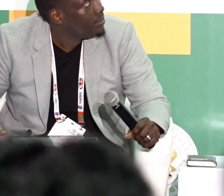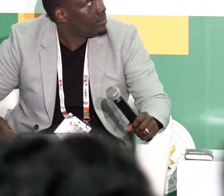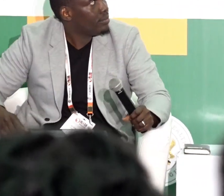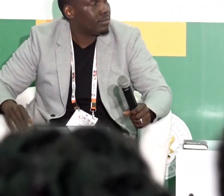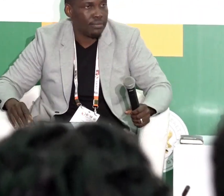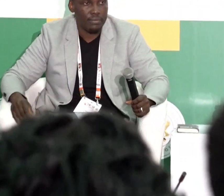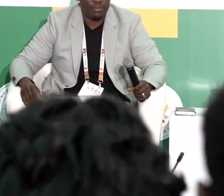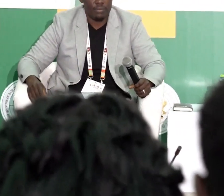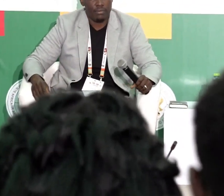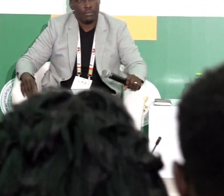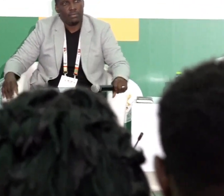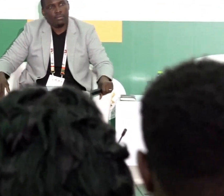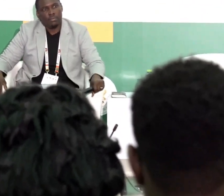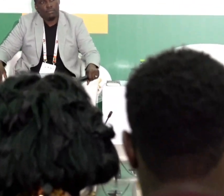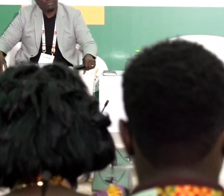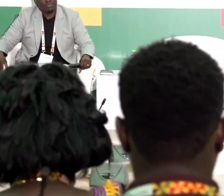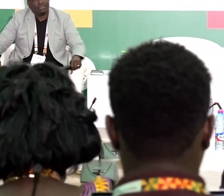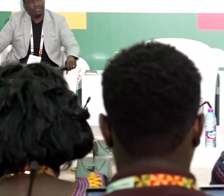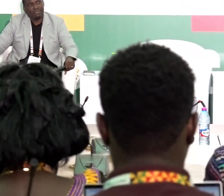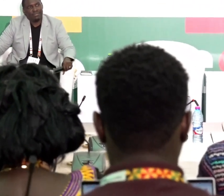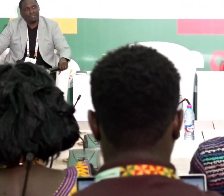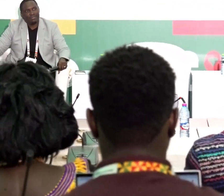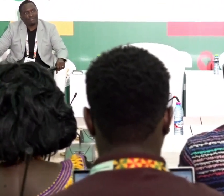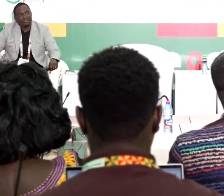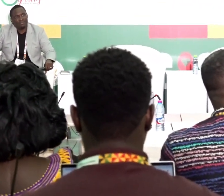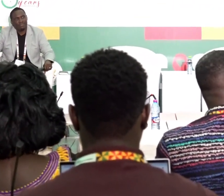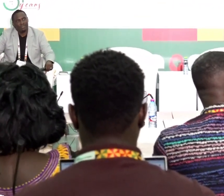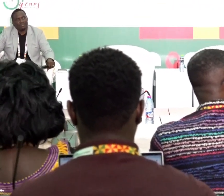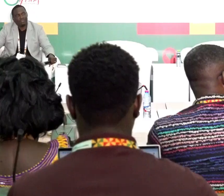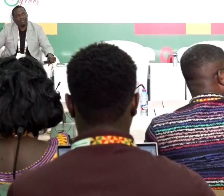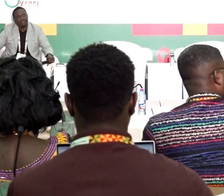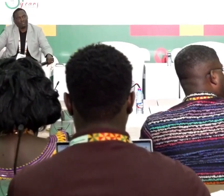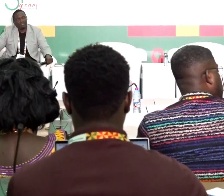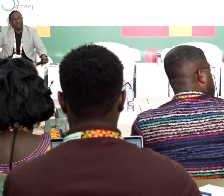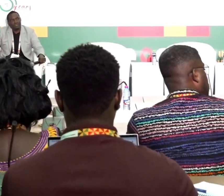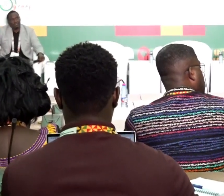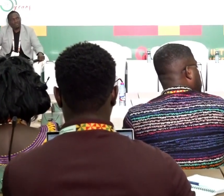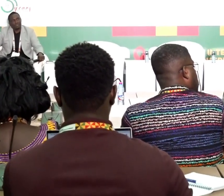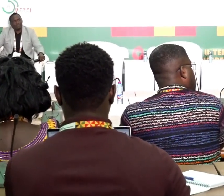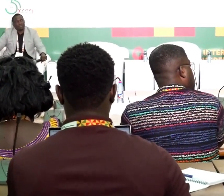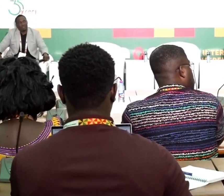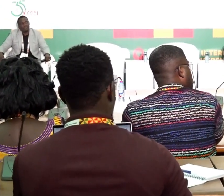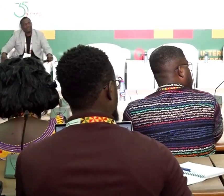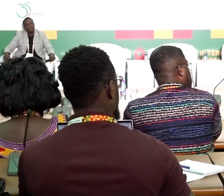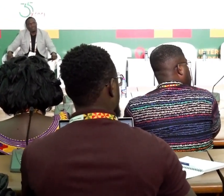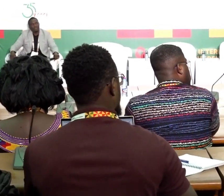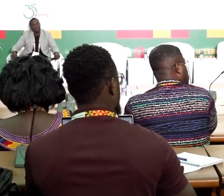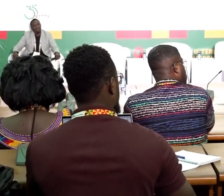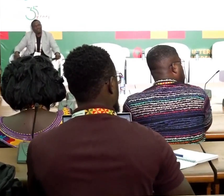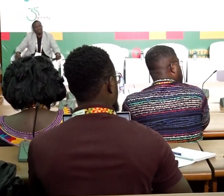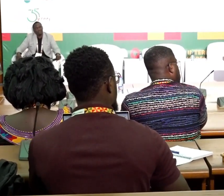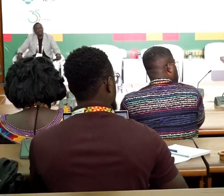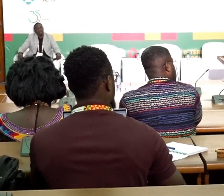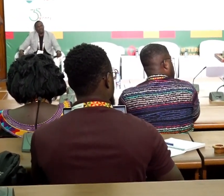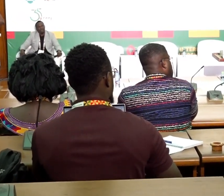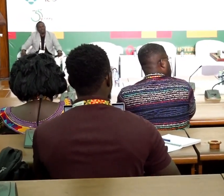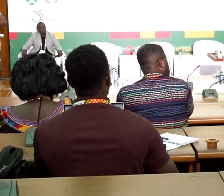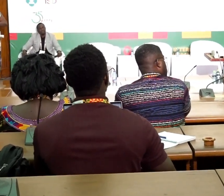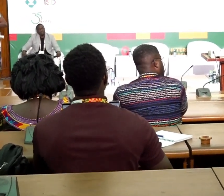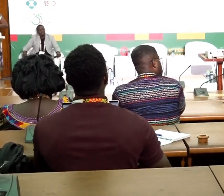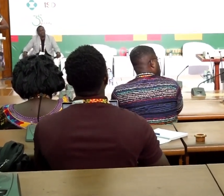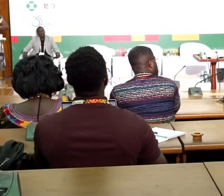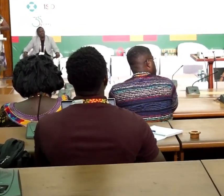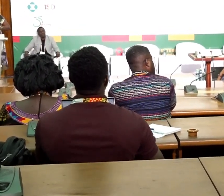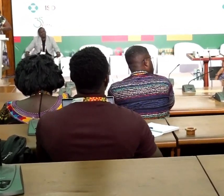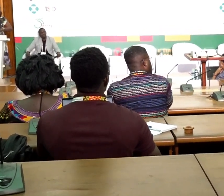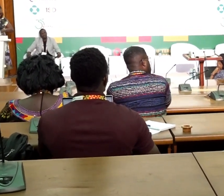Africa. Thank you so much, Doc. You did good. The the research is well received, and it's actually going